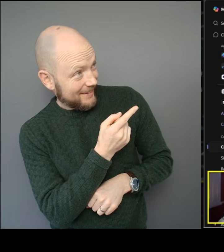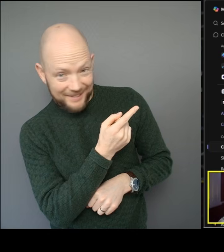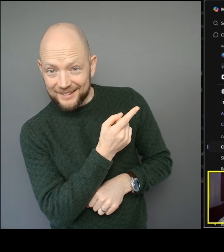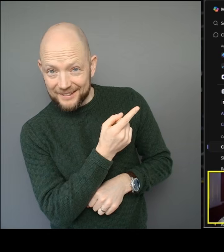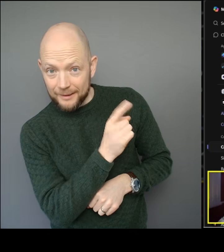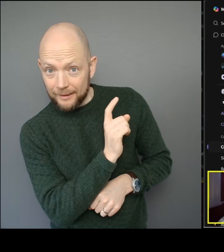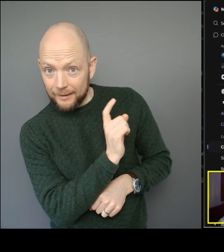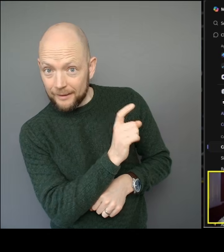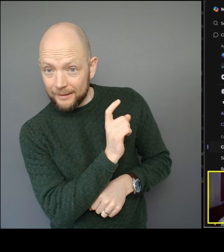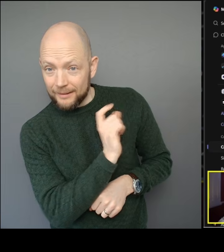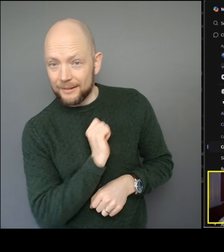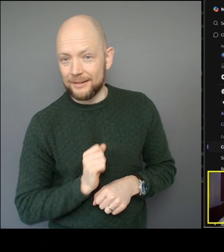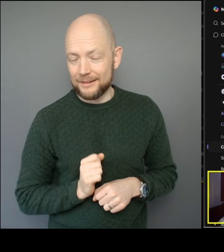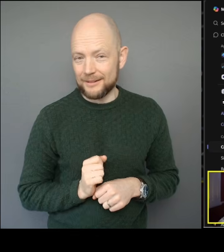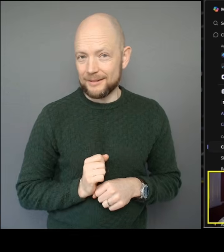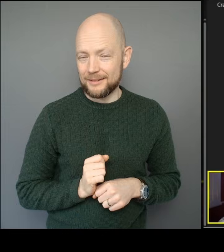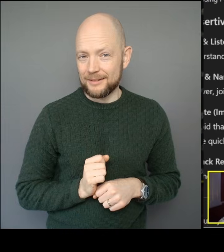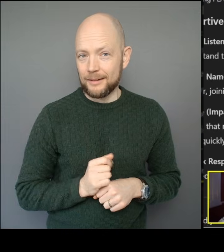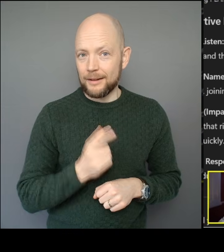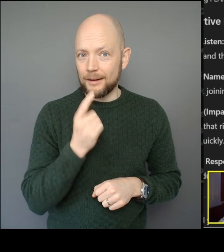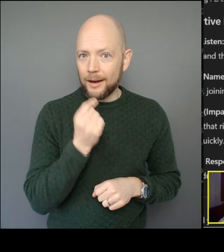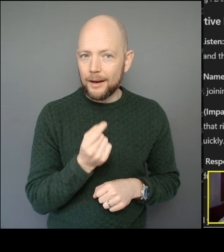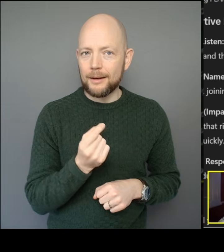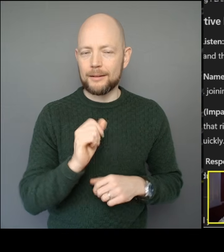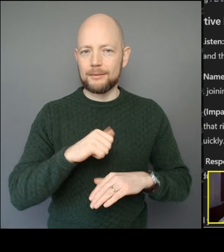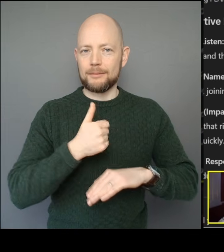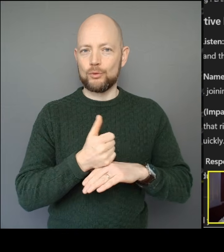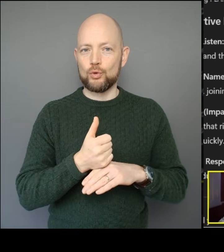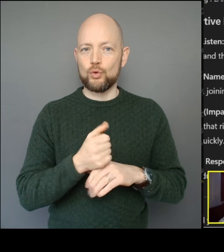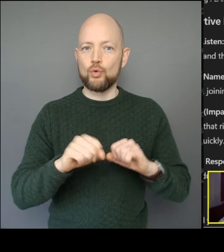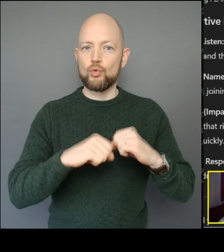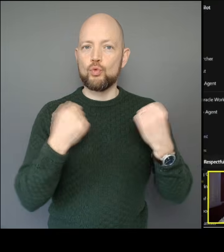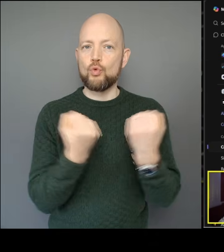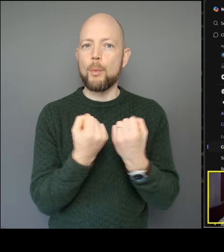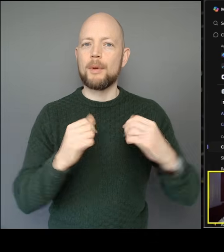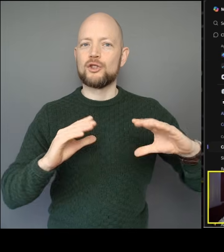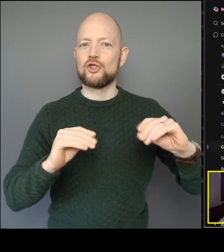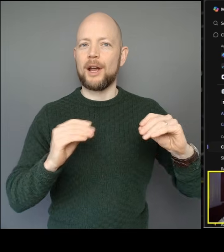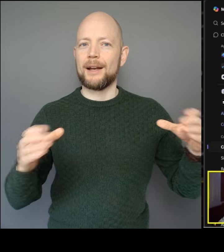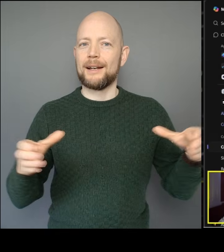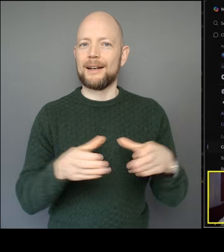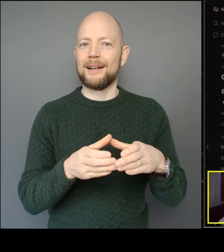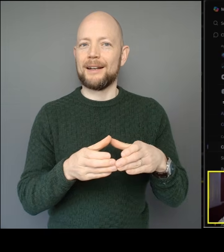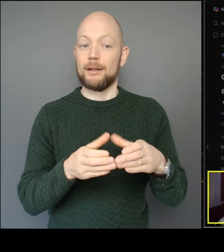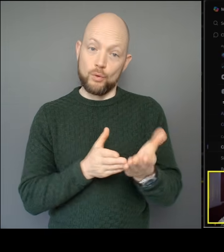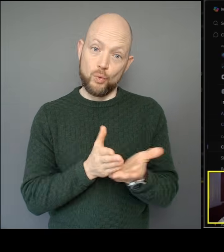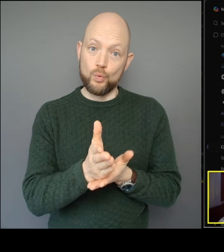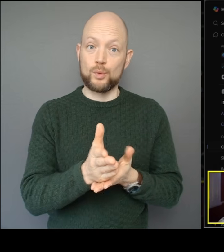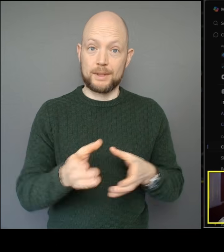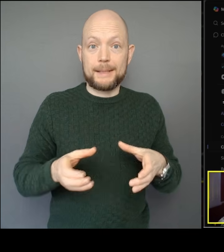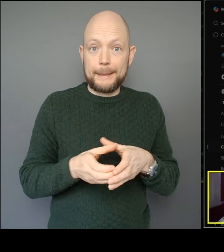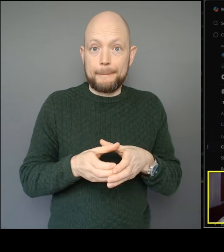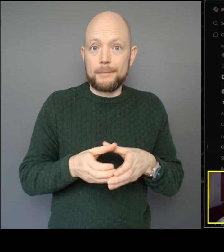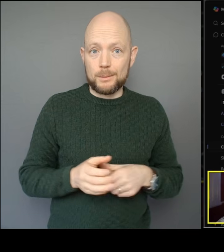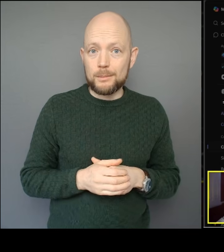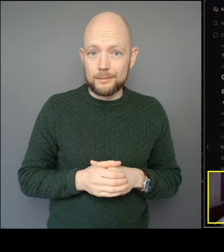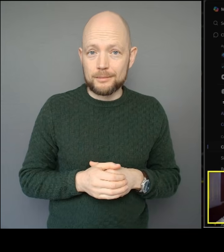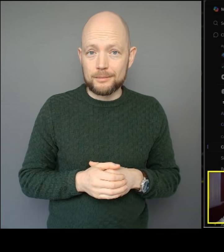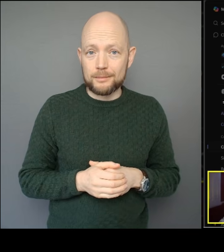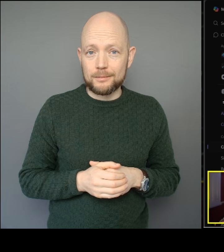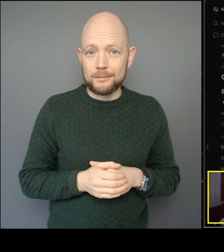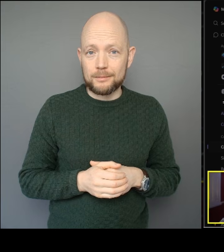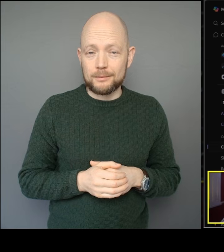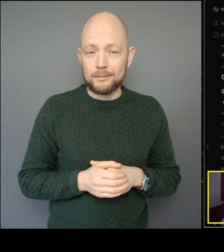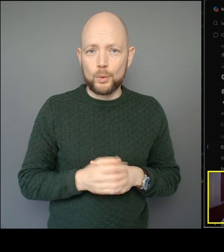So when I select that, it allows me to start a group chat inside Teams. And when I select that, it allows